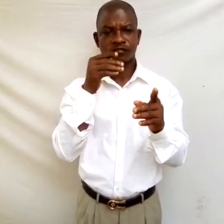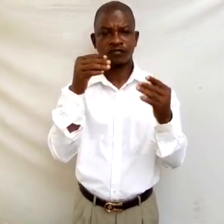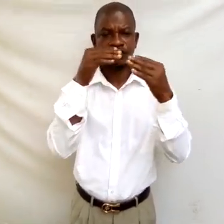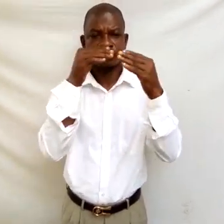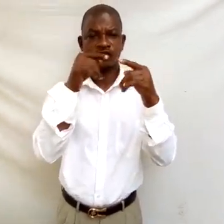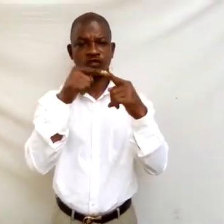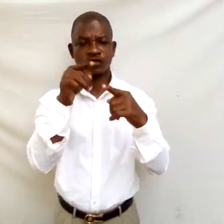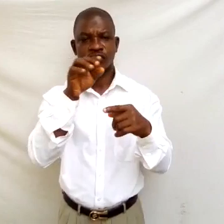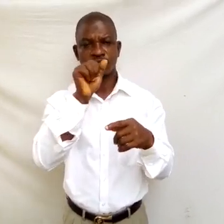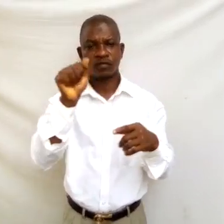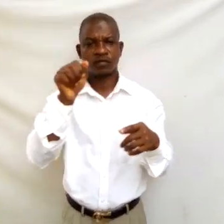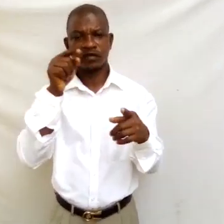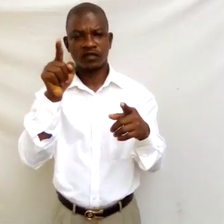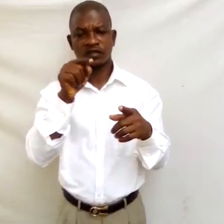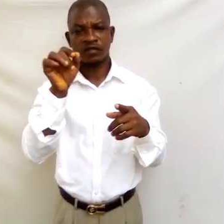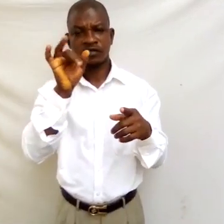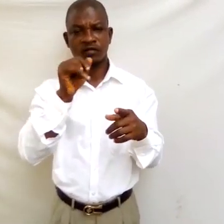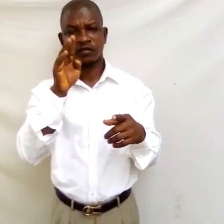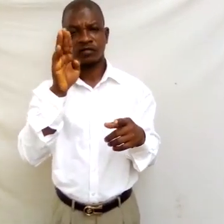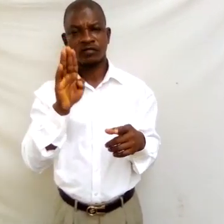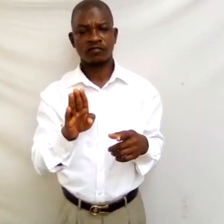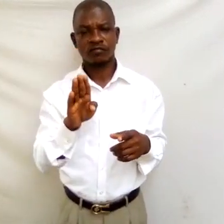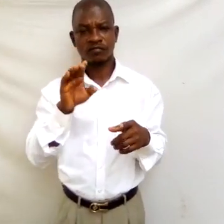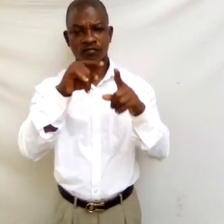A star bracket